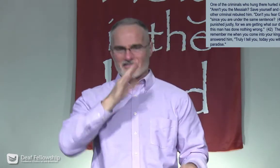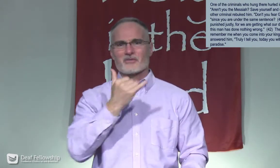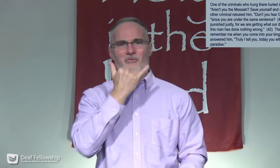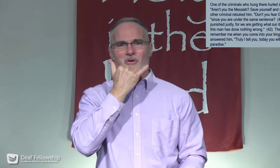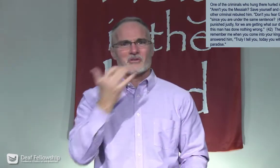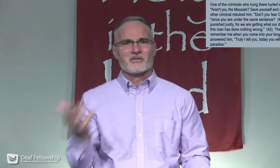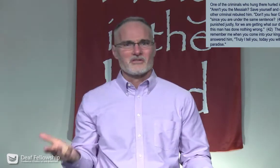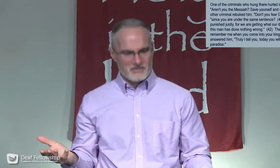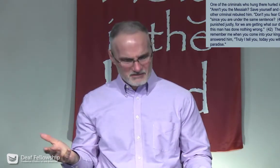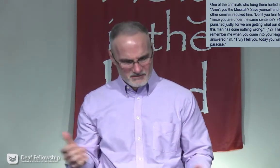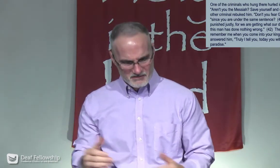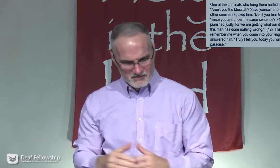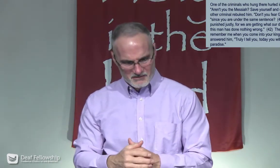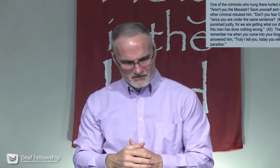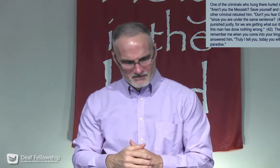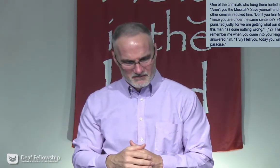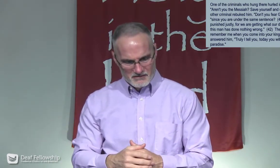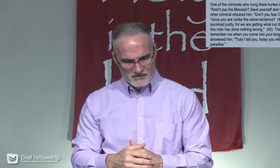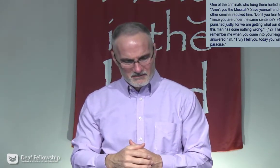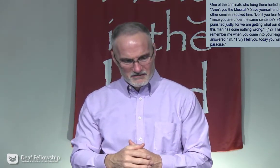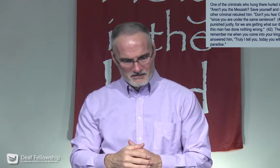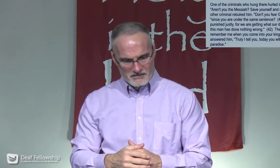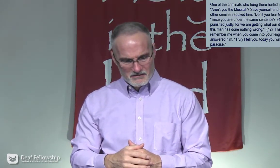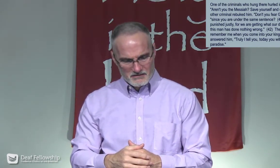But this man has done nothing wrong."